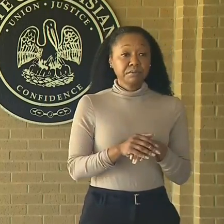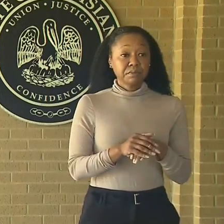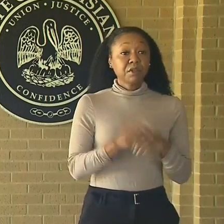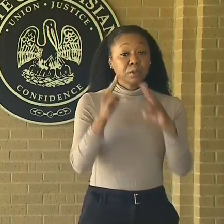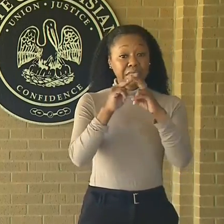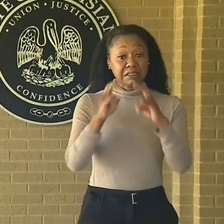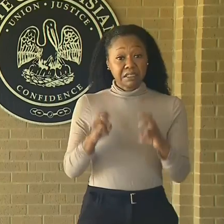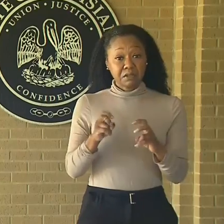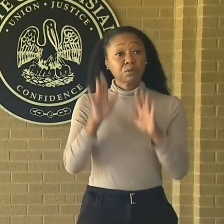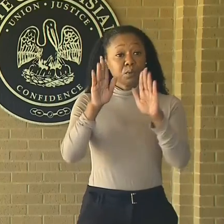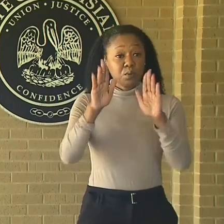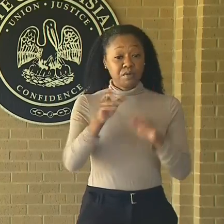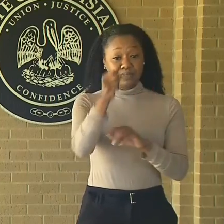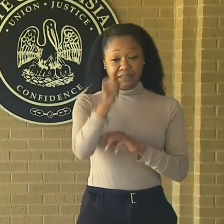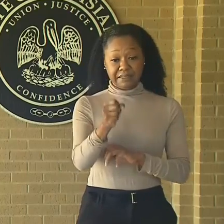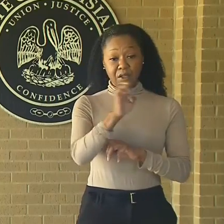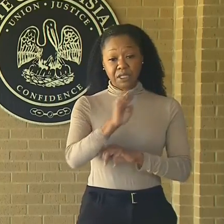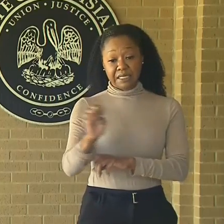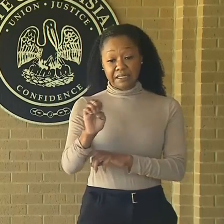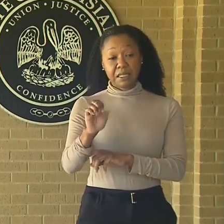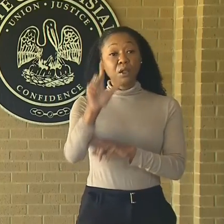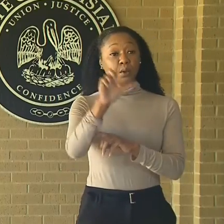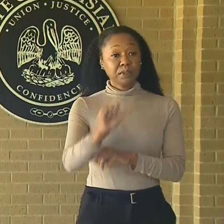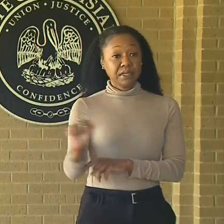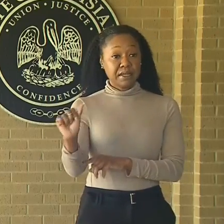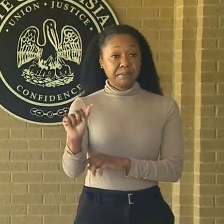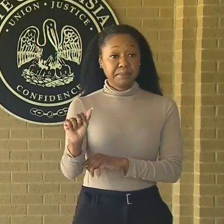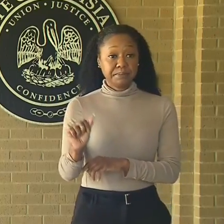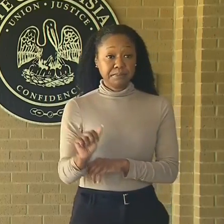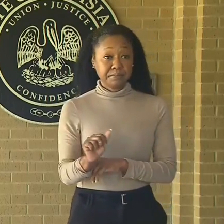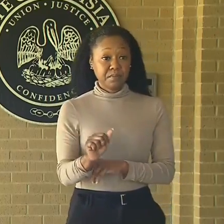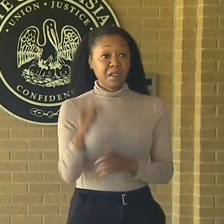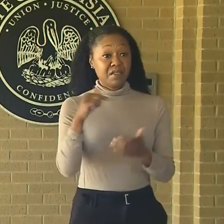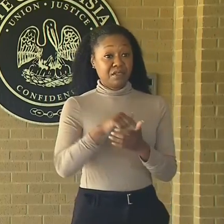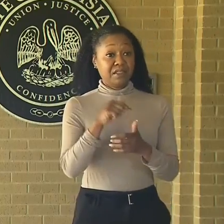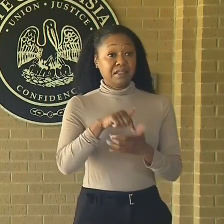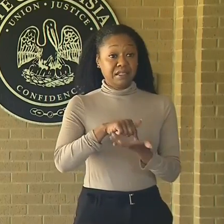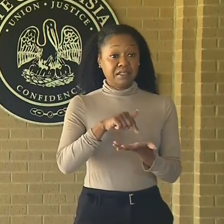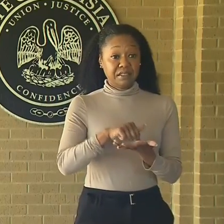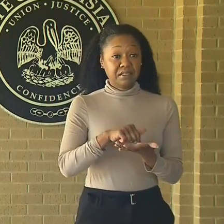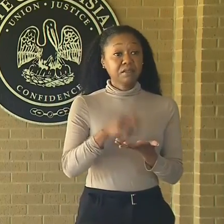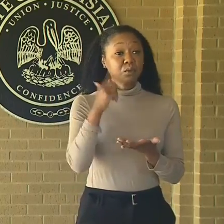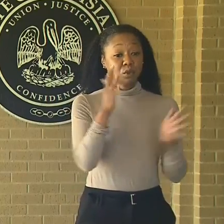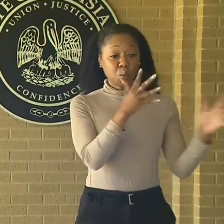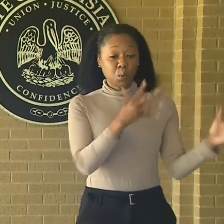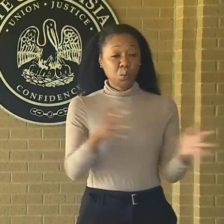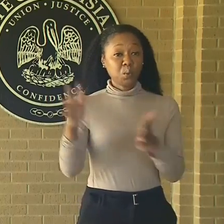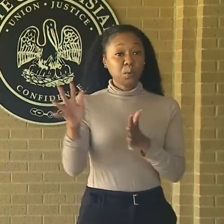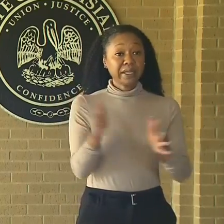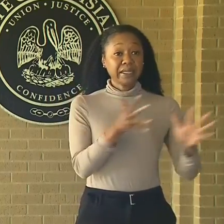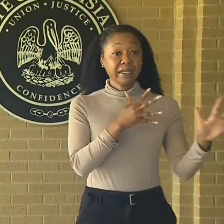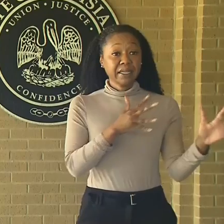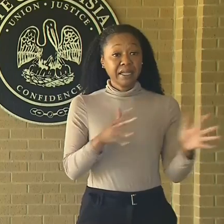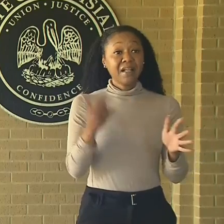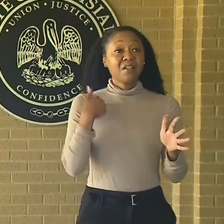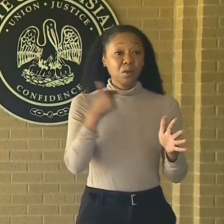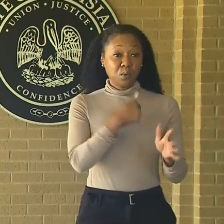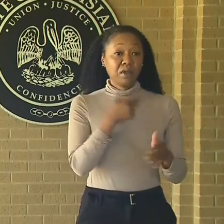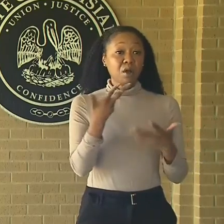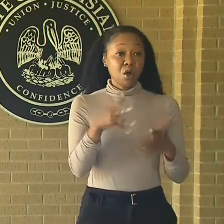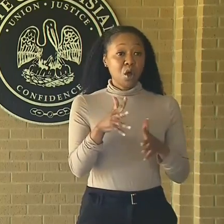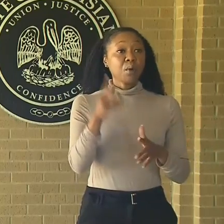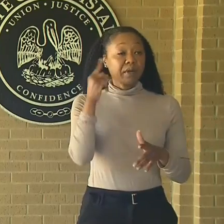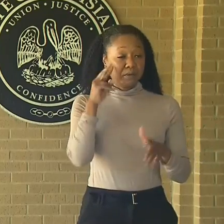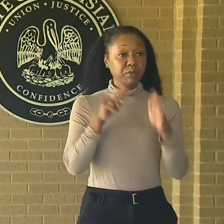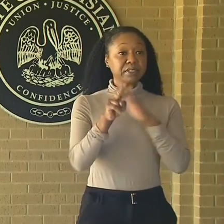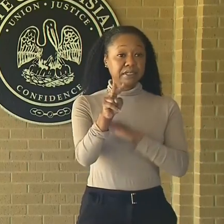well in southeast Louisiana. Because this was primarily a wind event, as was predicted, there